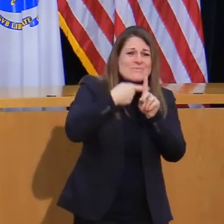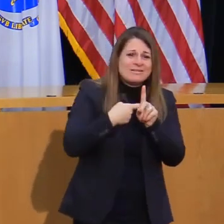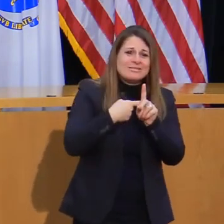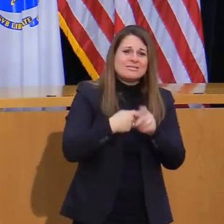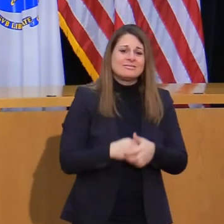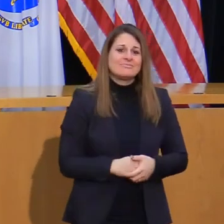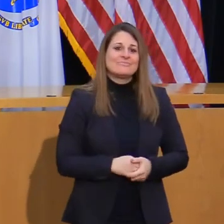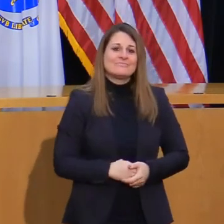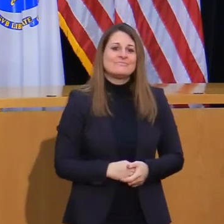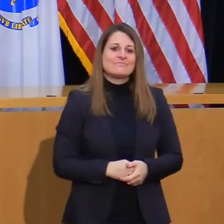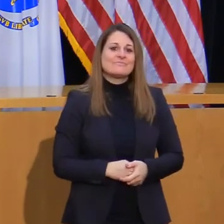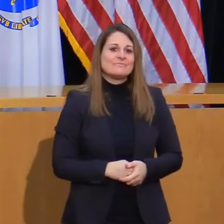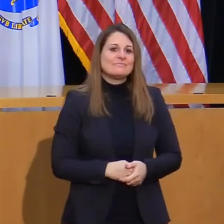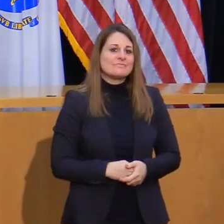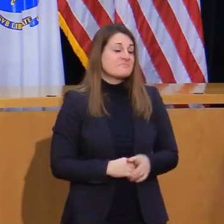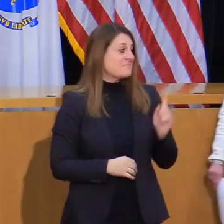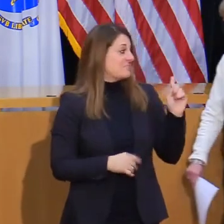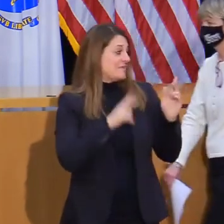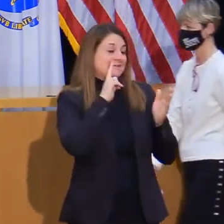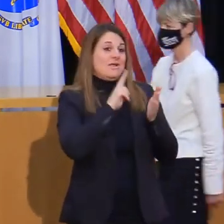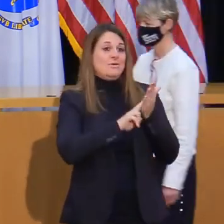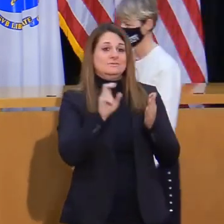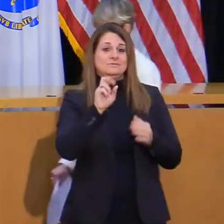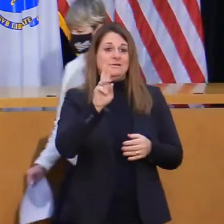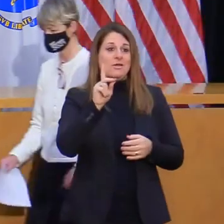to Secretary Sudders.